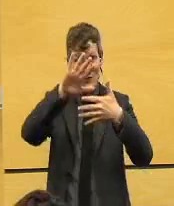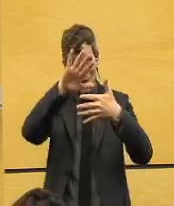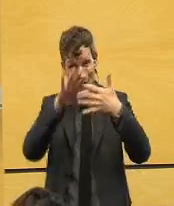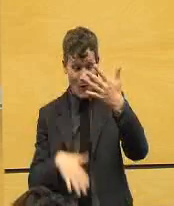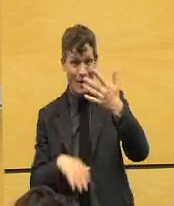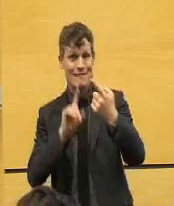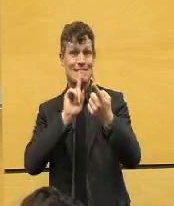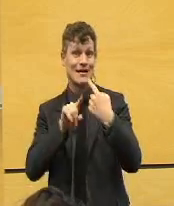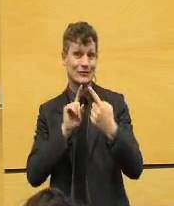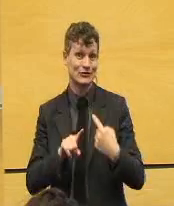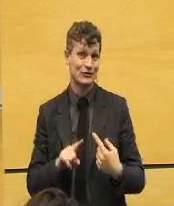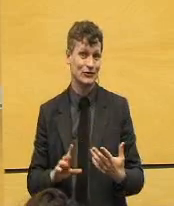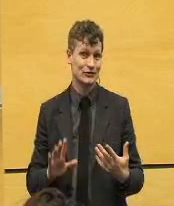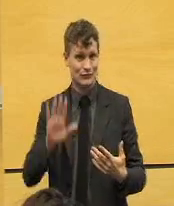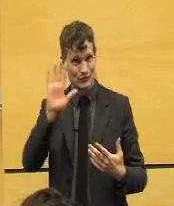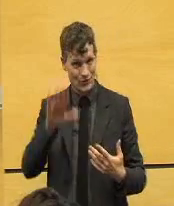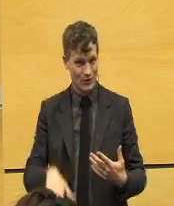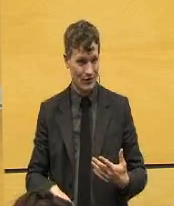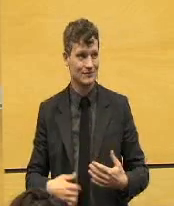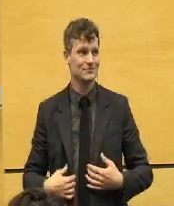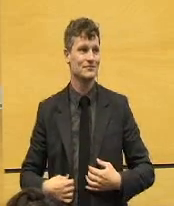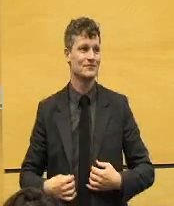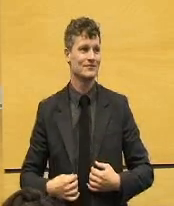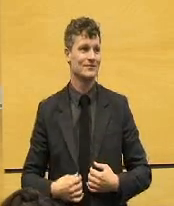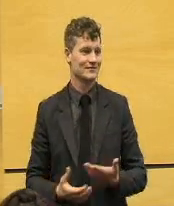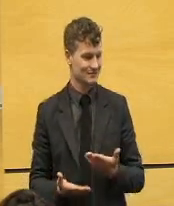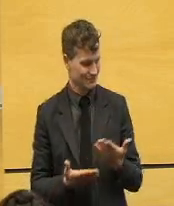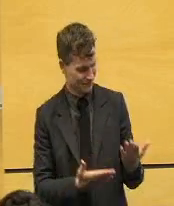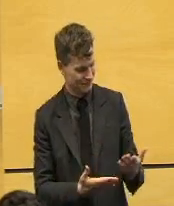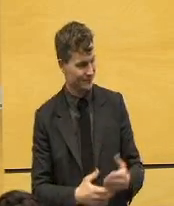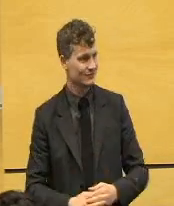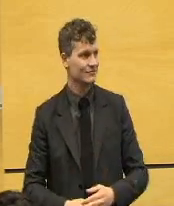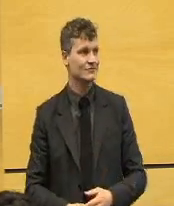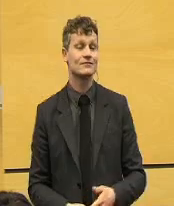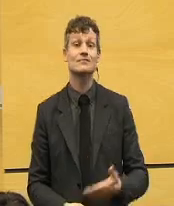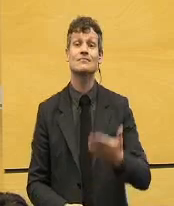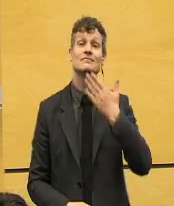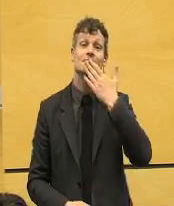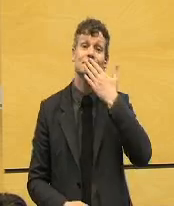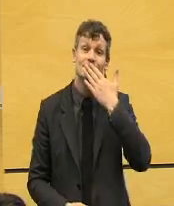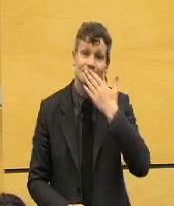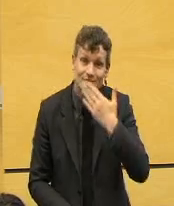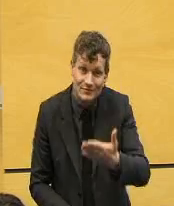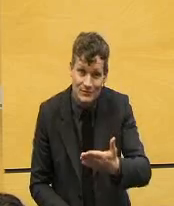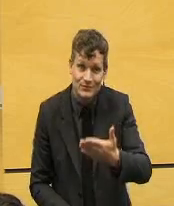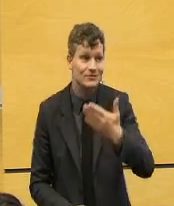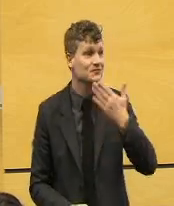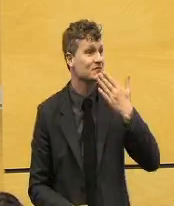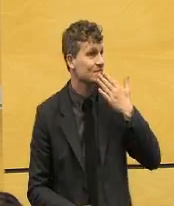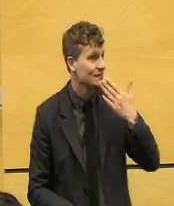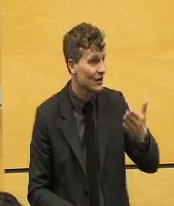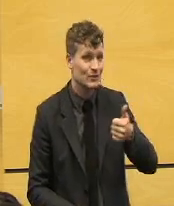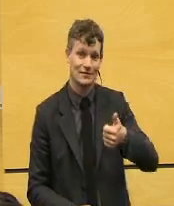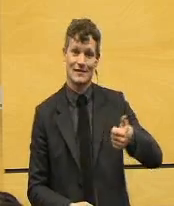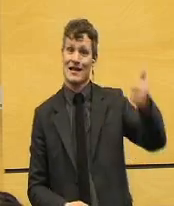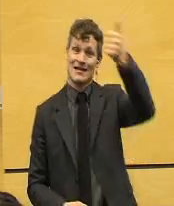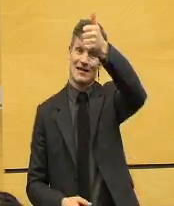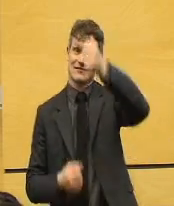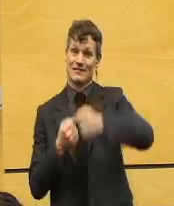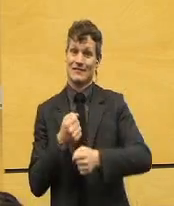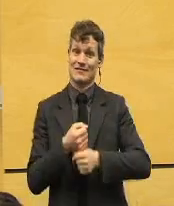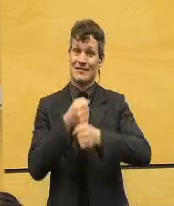the questions in cluster 1, please. Muchas gracias. Thank you very much, Head of